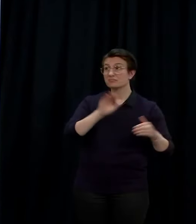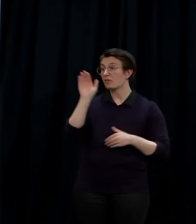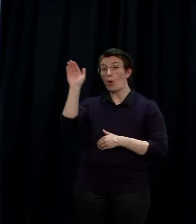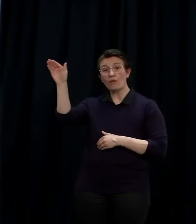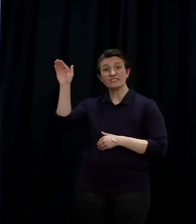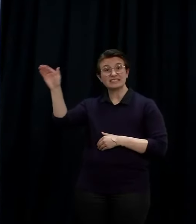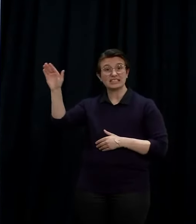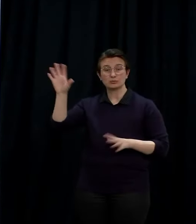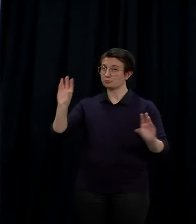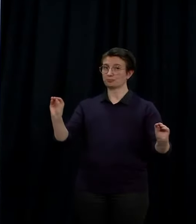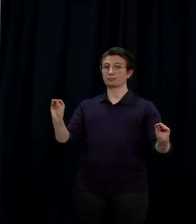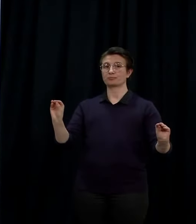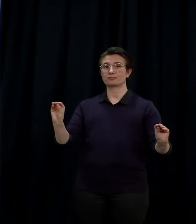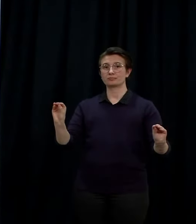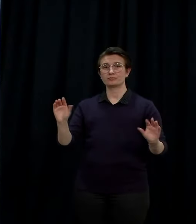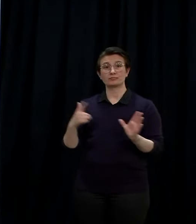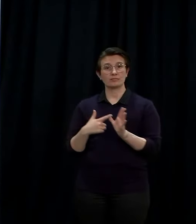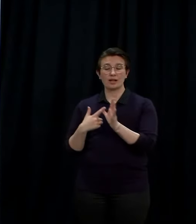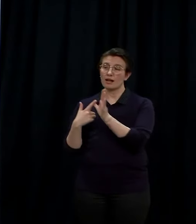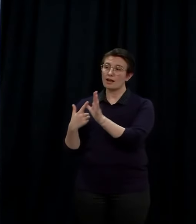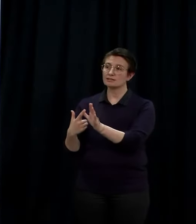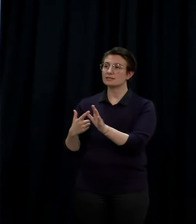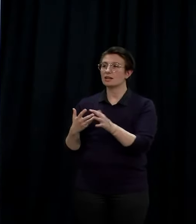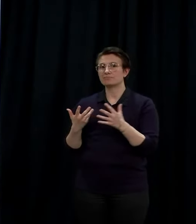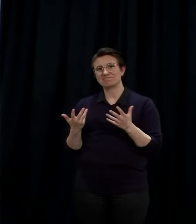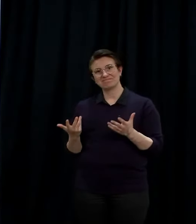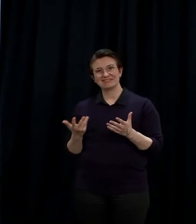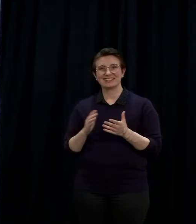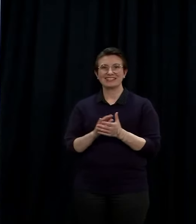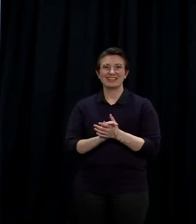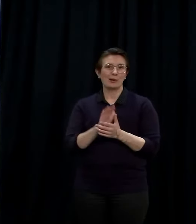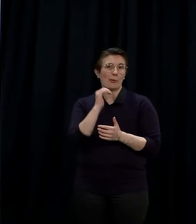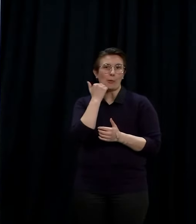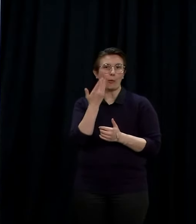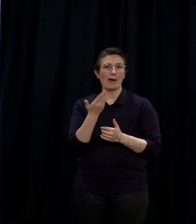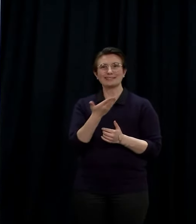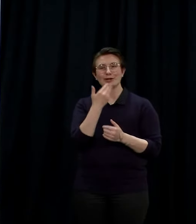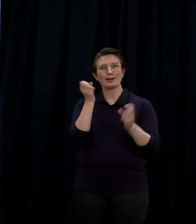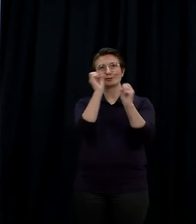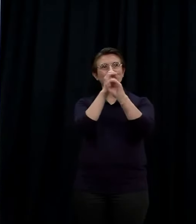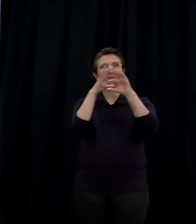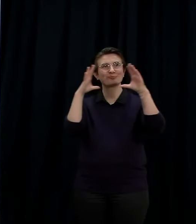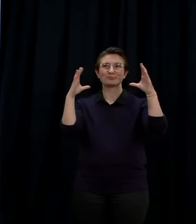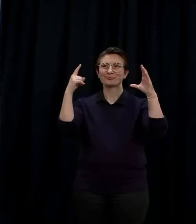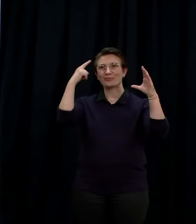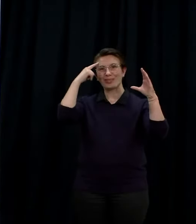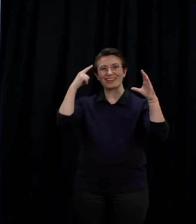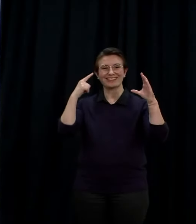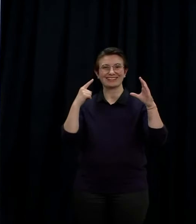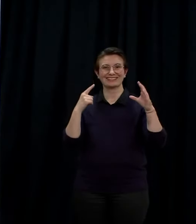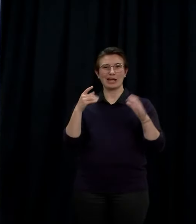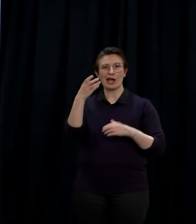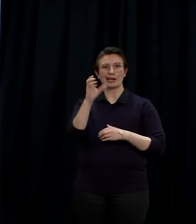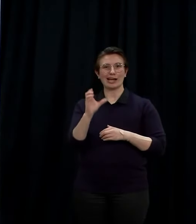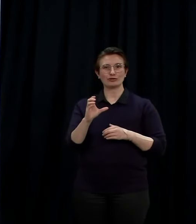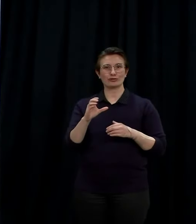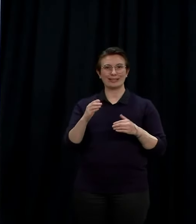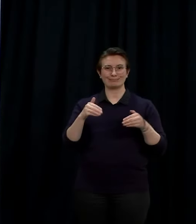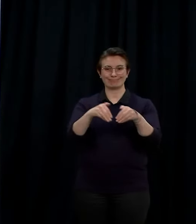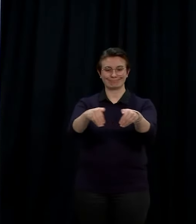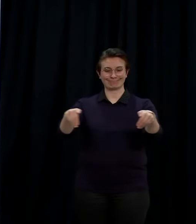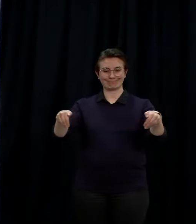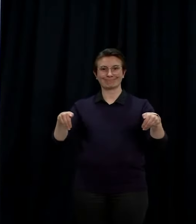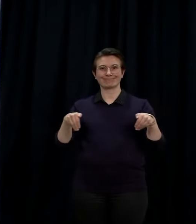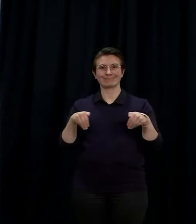it be easier if you could just seal off a country from its ports and from its borders, but you actually